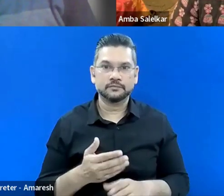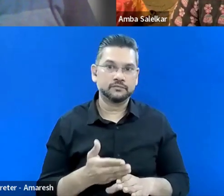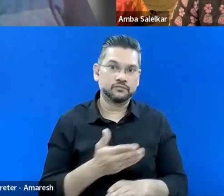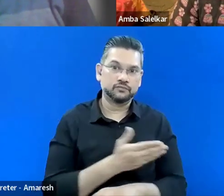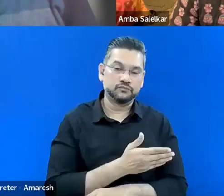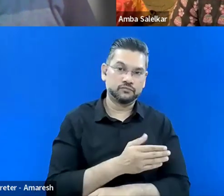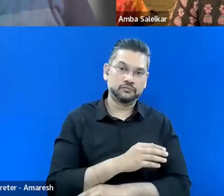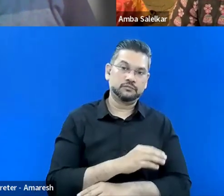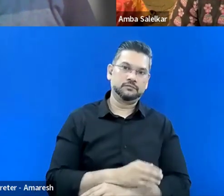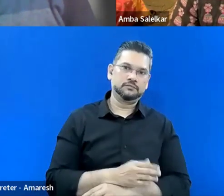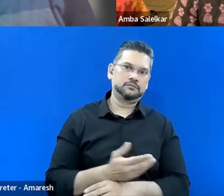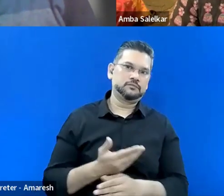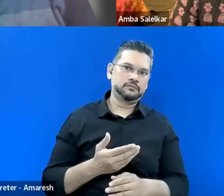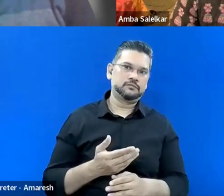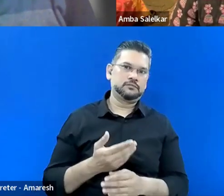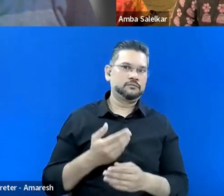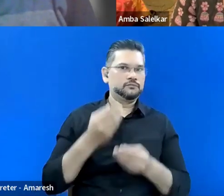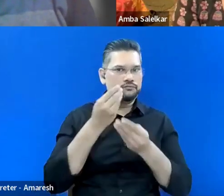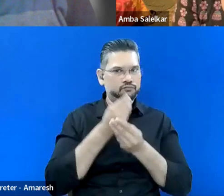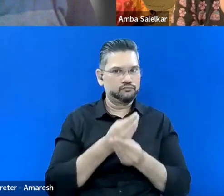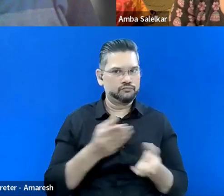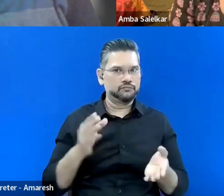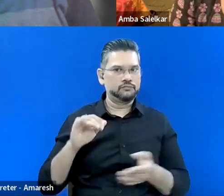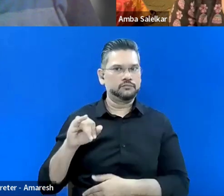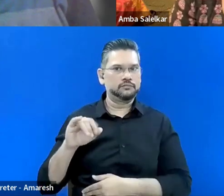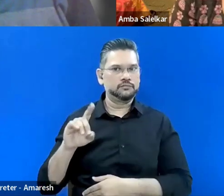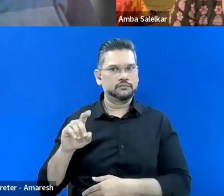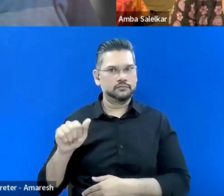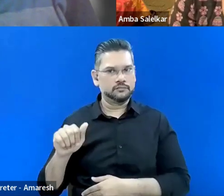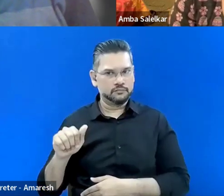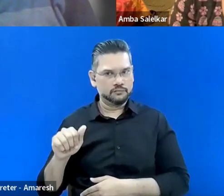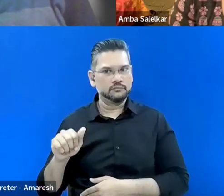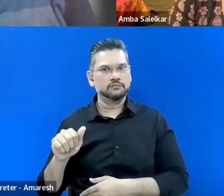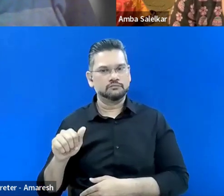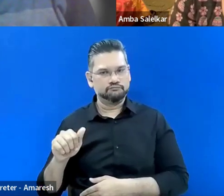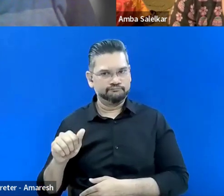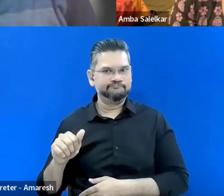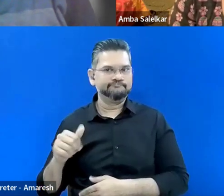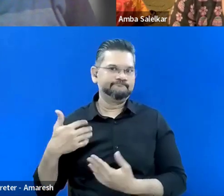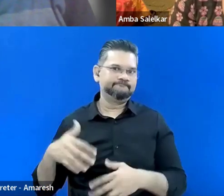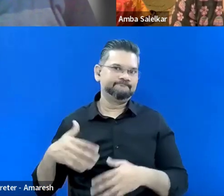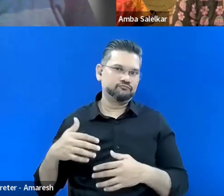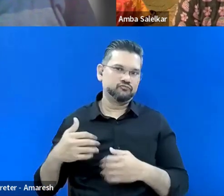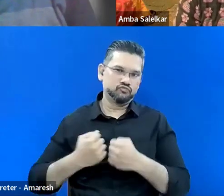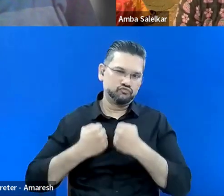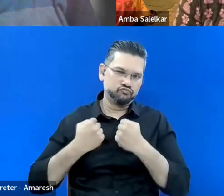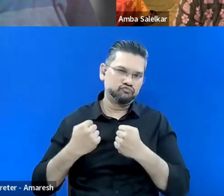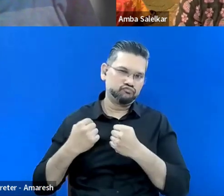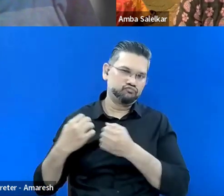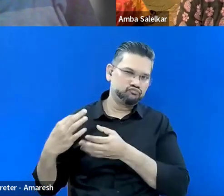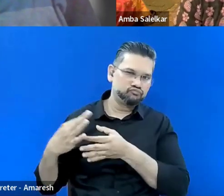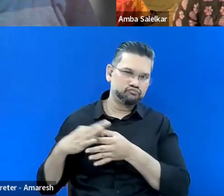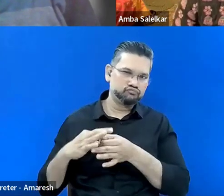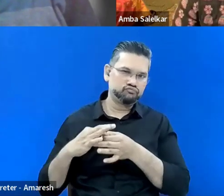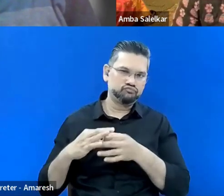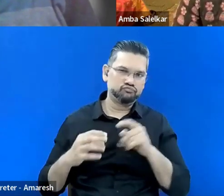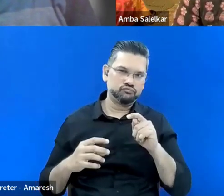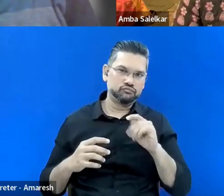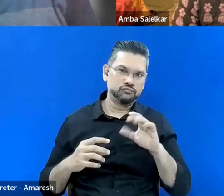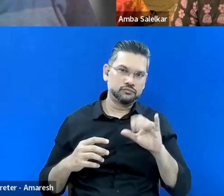International Disability Alliance is one of the core, close and strategic partner of TCI.